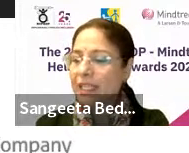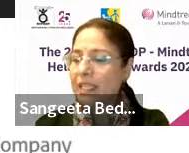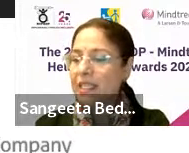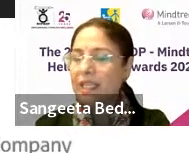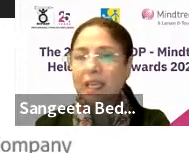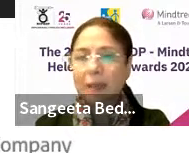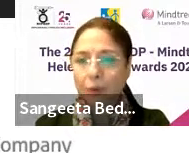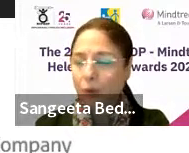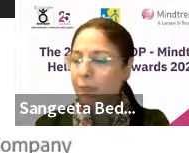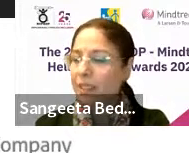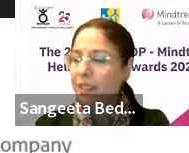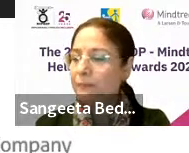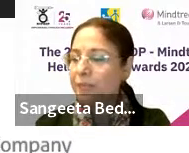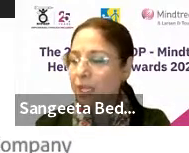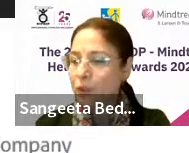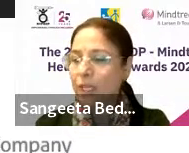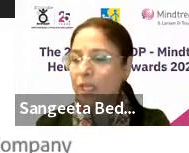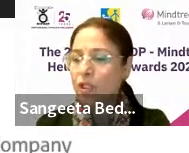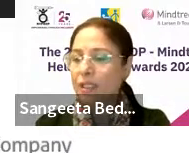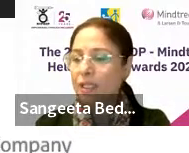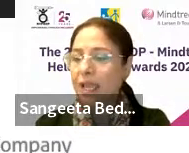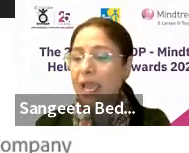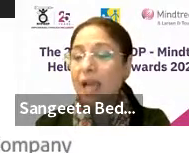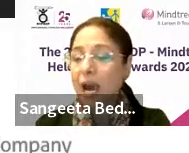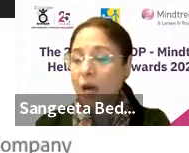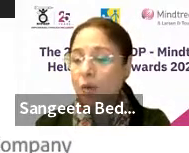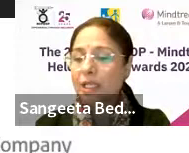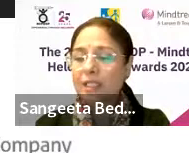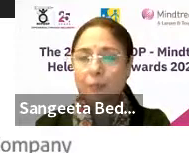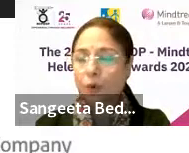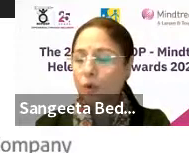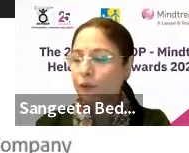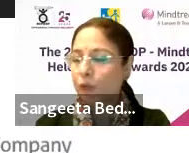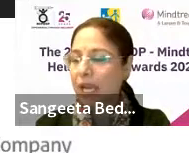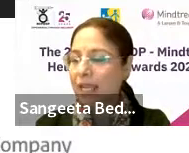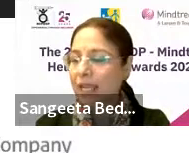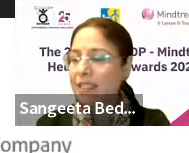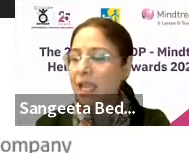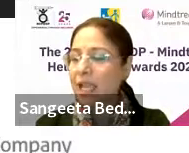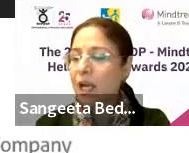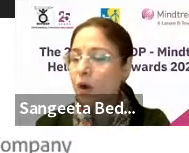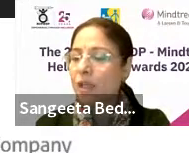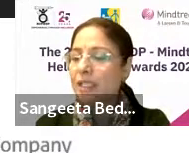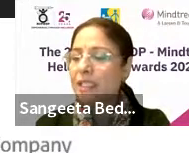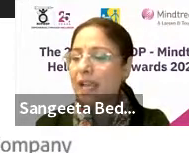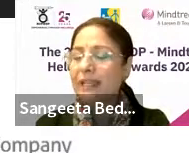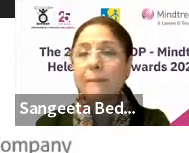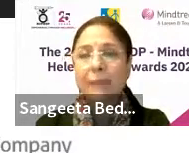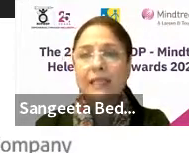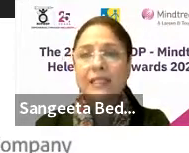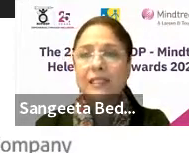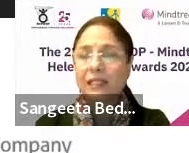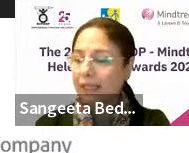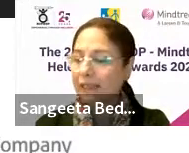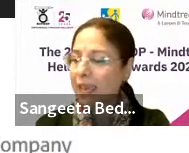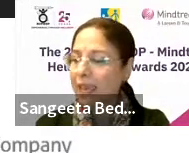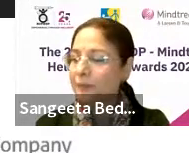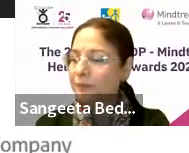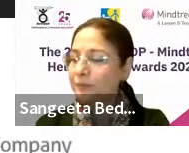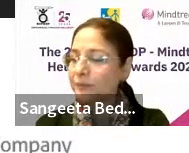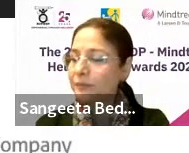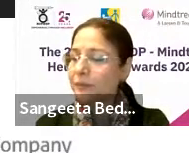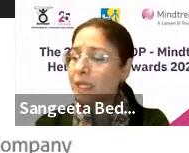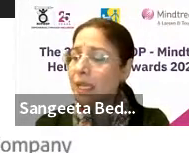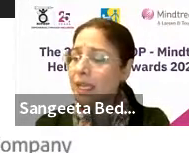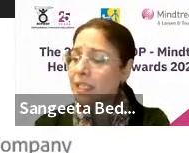involves facilitating employment, education, and housing support for clients alongside their mental health